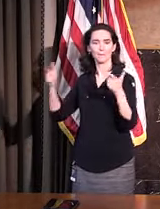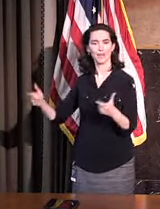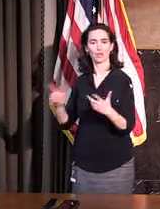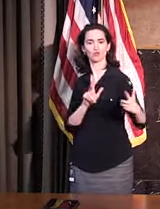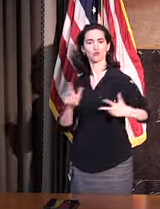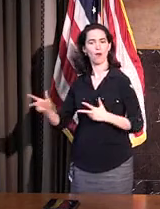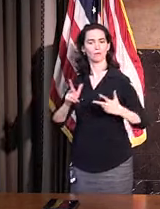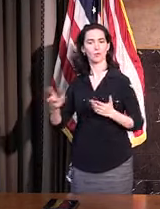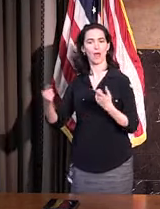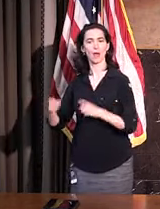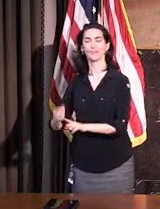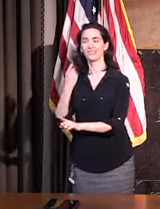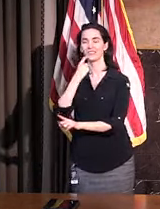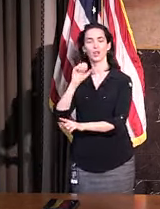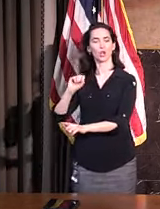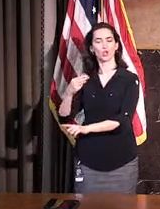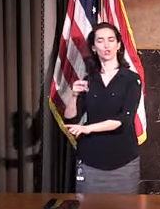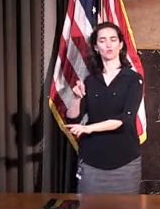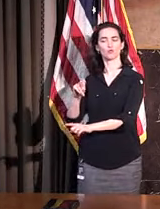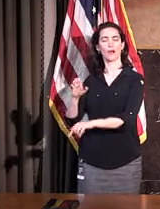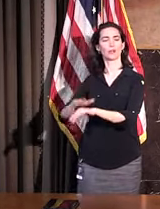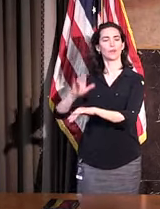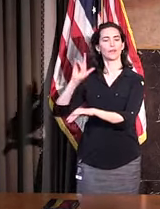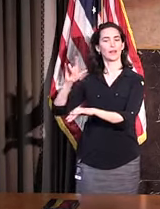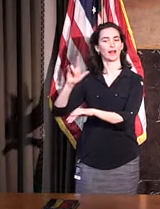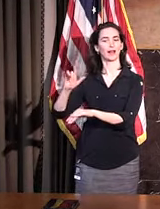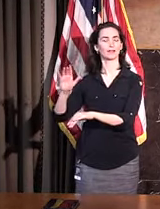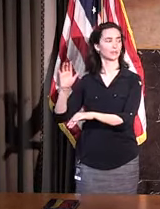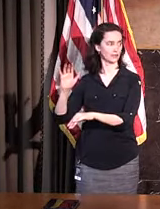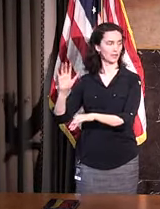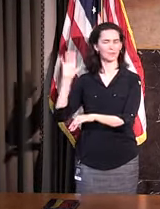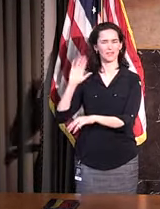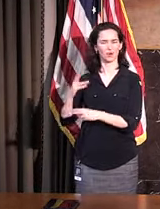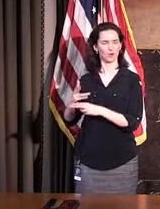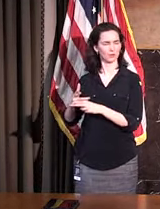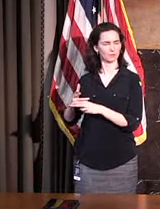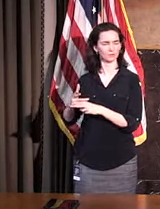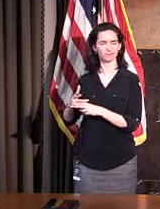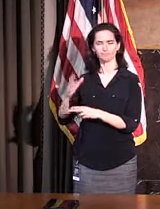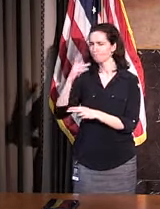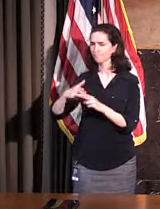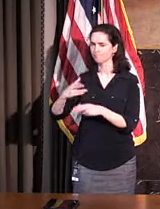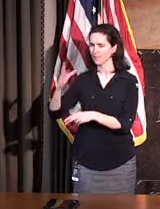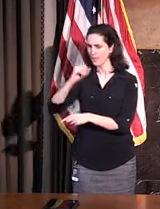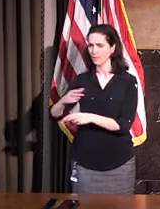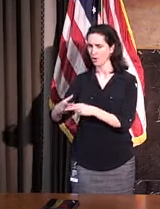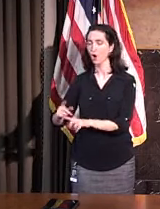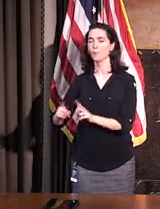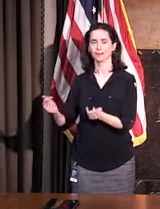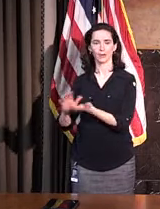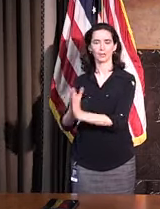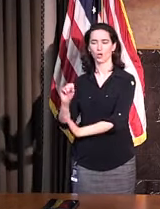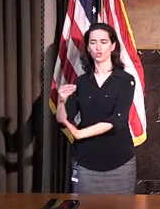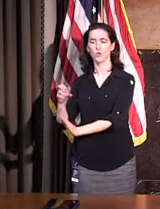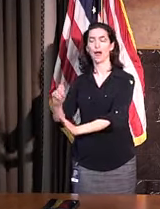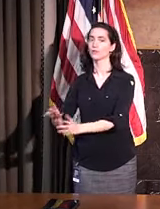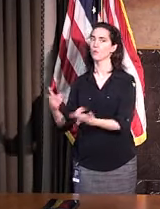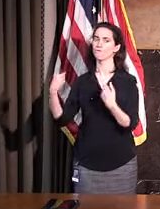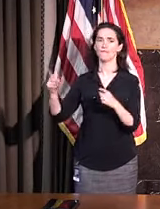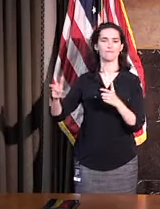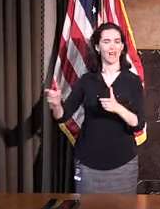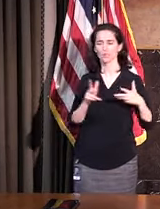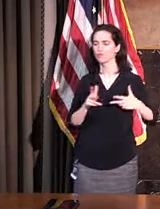events like the one at the Shrine on Airline, formerly Zephyr Field, which is a high efficiency, high throughput drive-through.